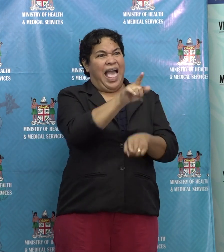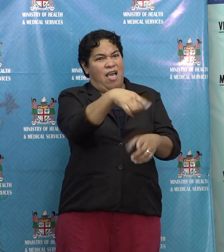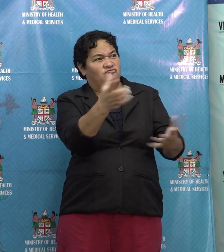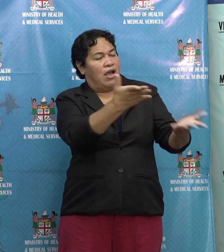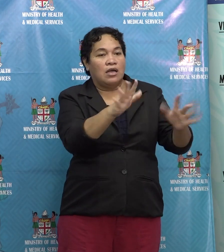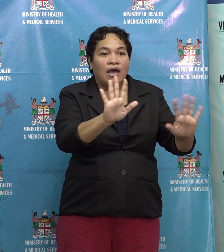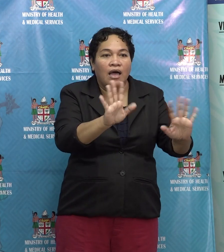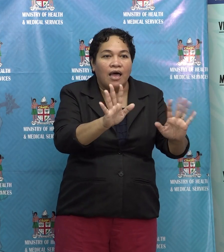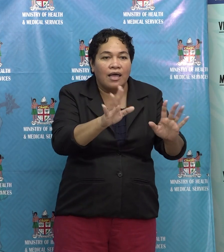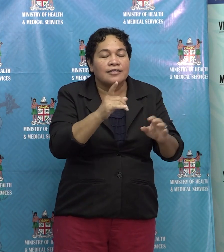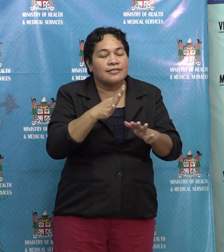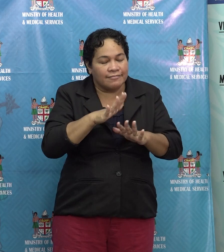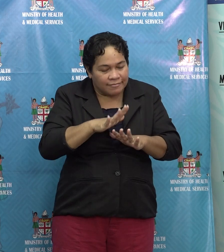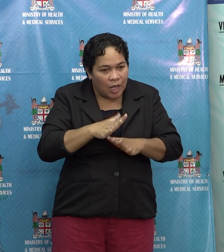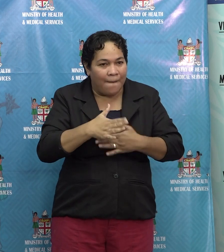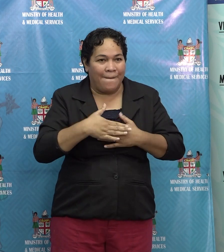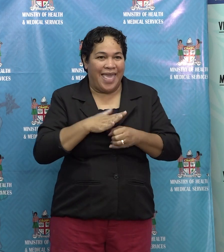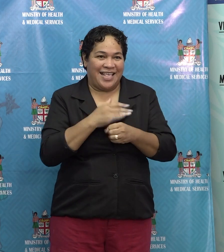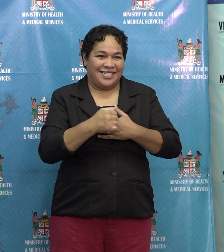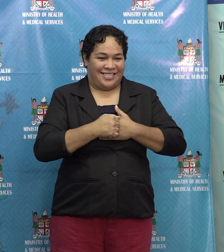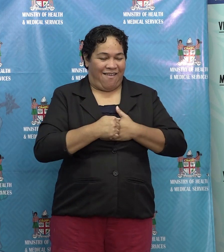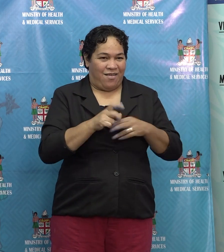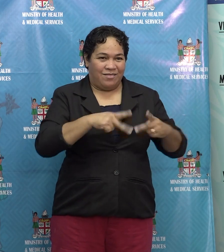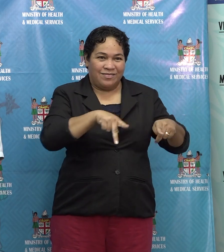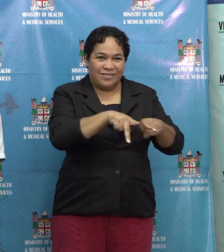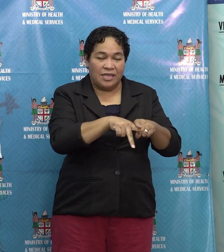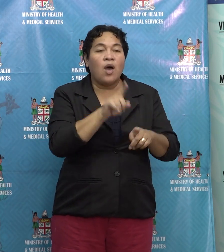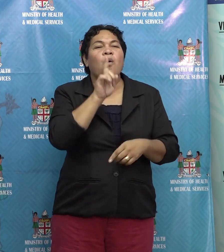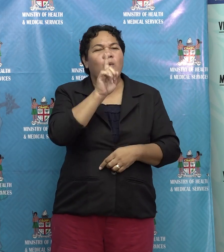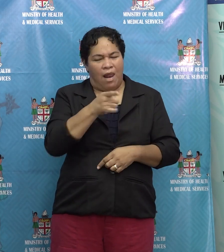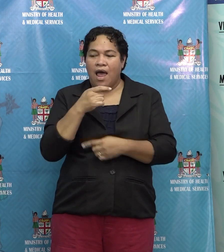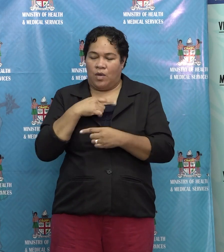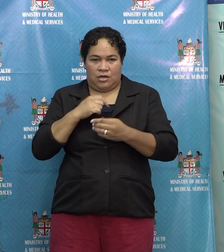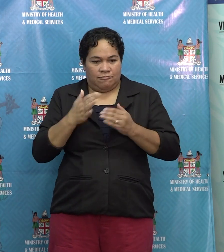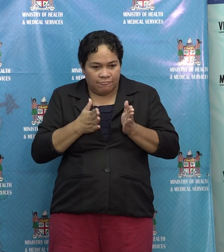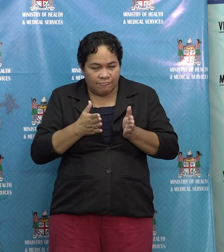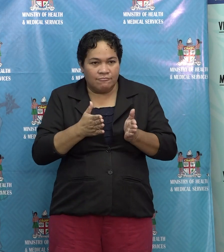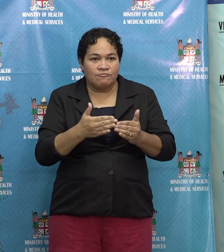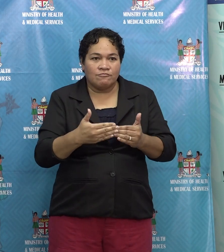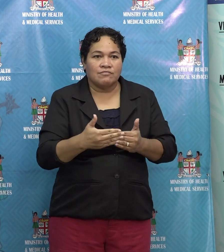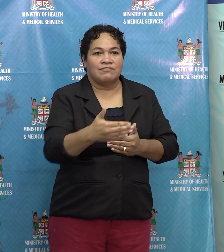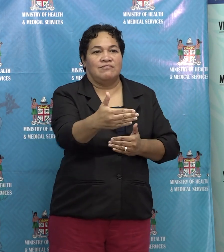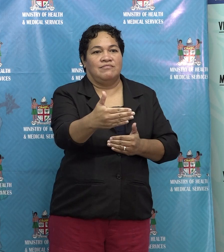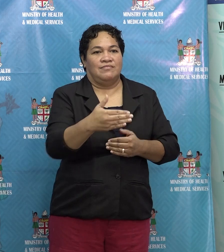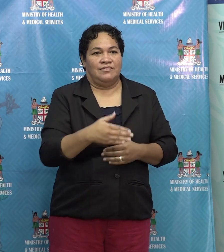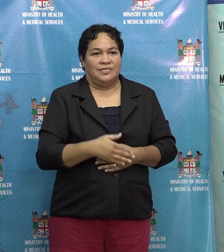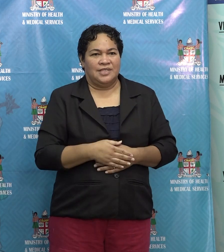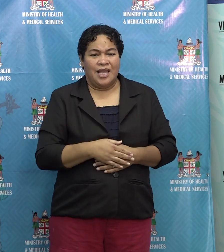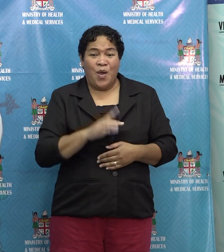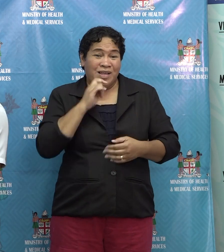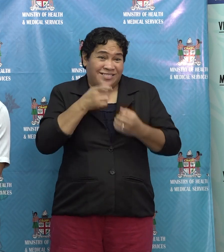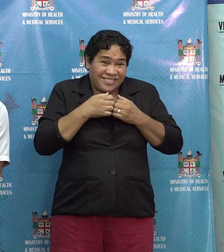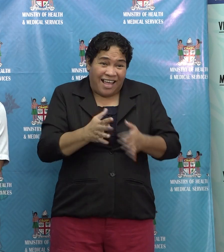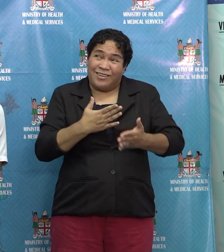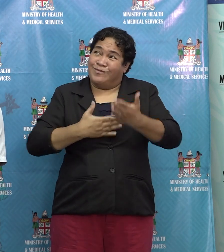just go and make it safe. And that has to be the way that we move from now on. Both from the very beginning